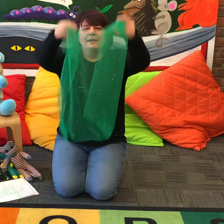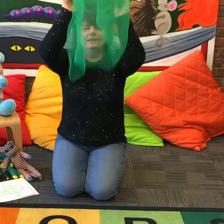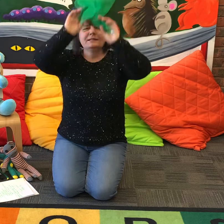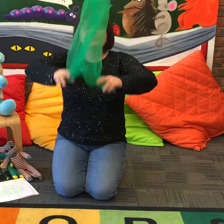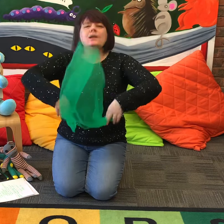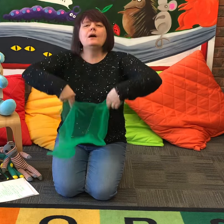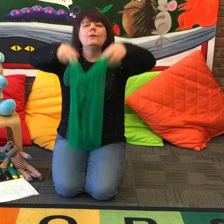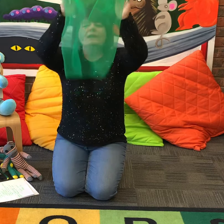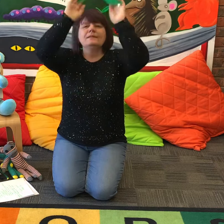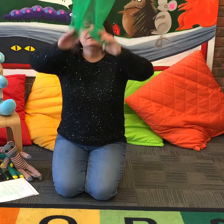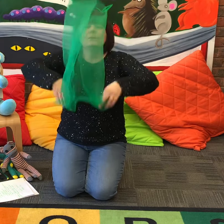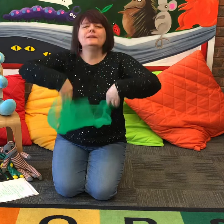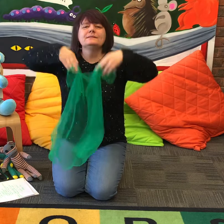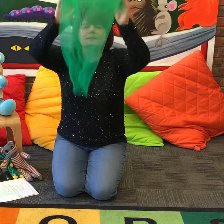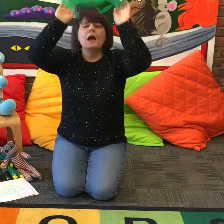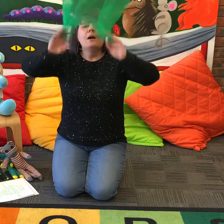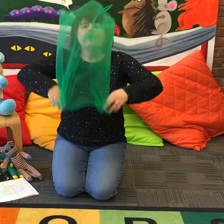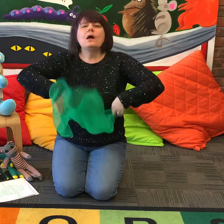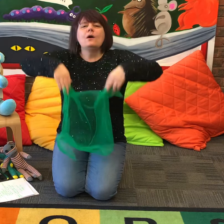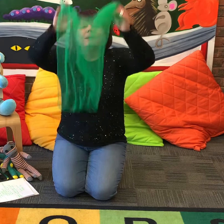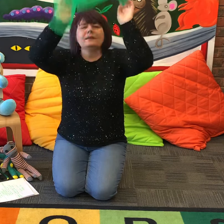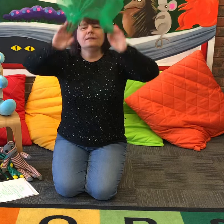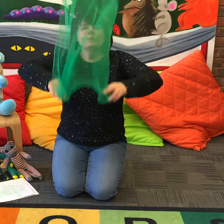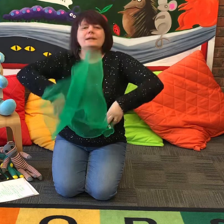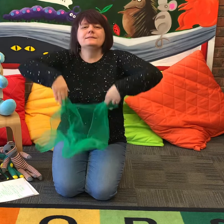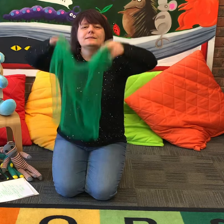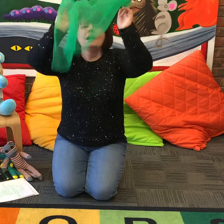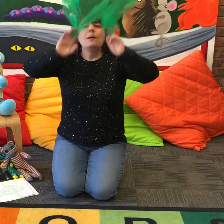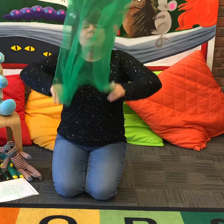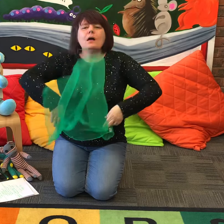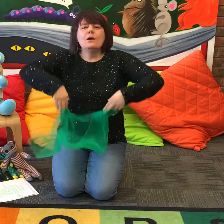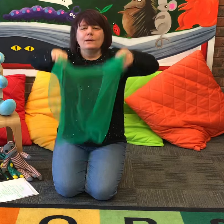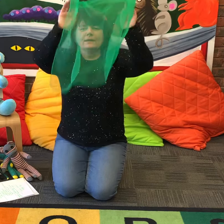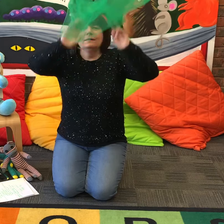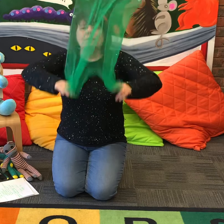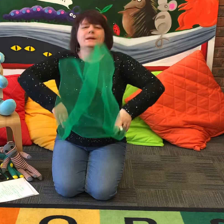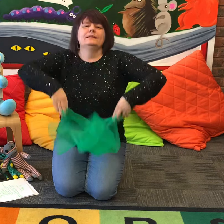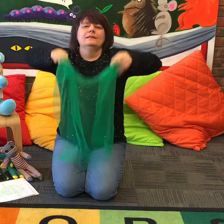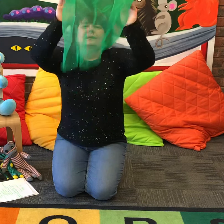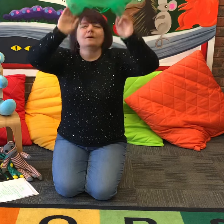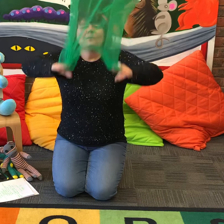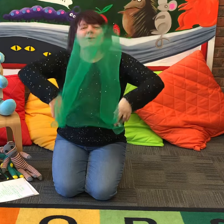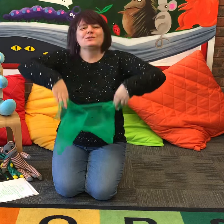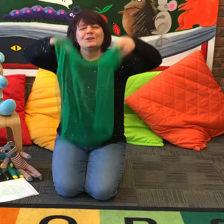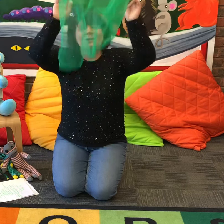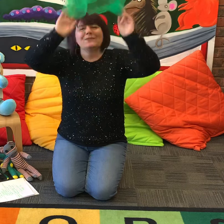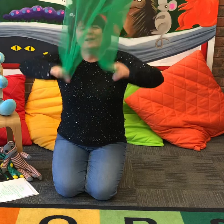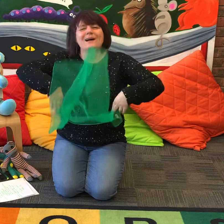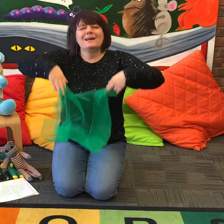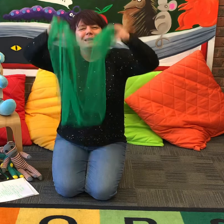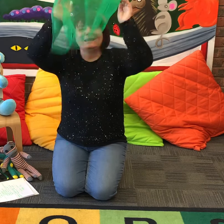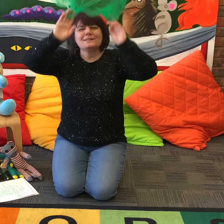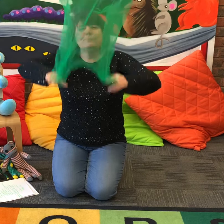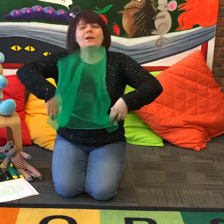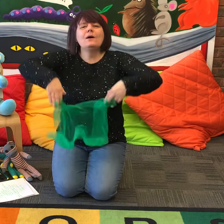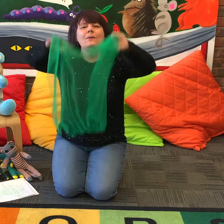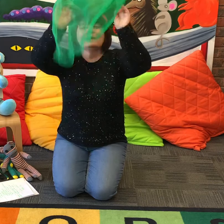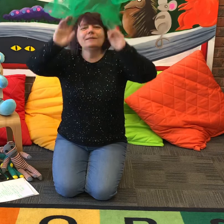is blowing in the wind, blowing in the wind, blowing in the wind. The washing on the line is blowing in the